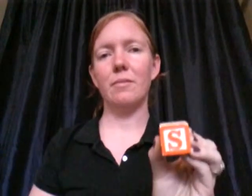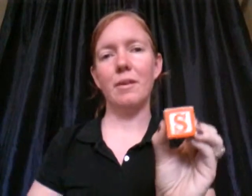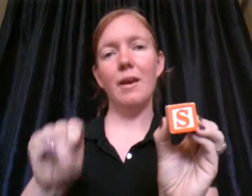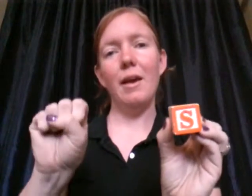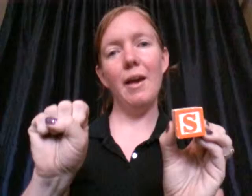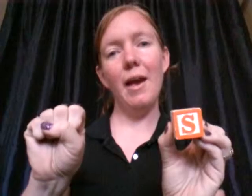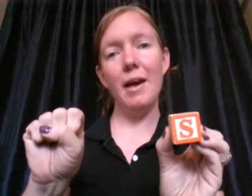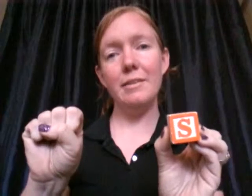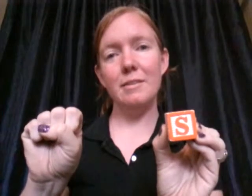S